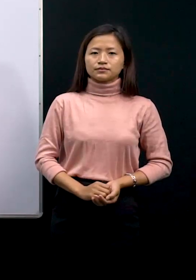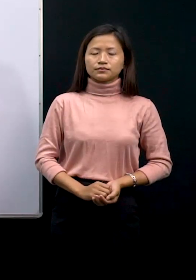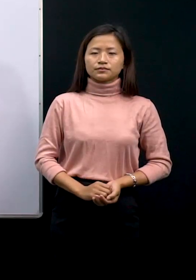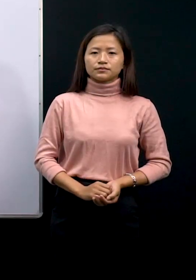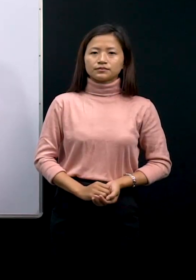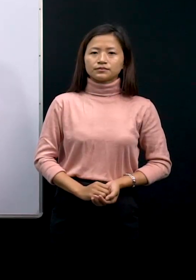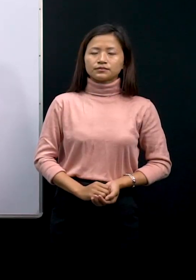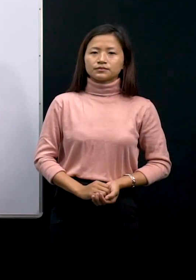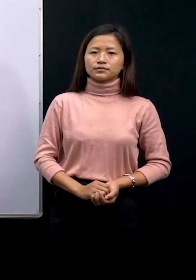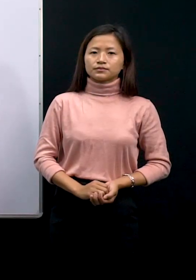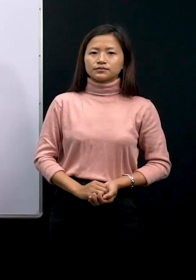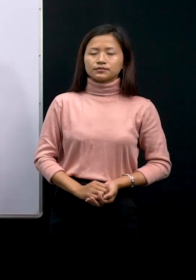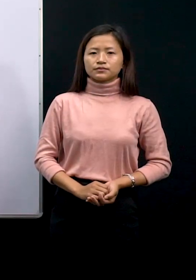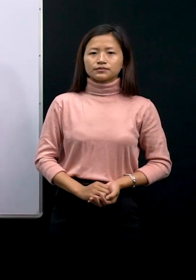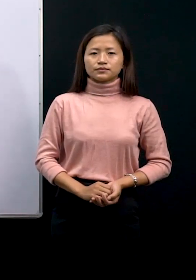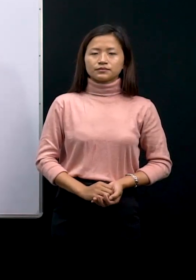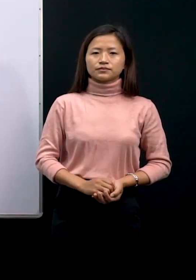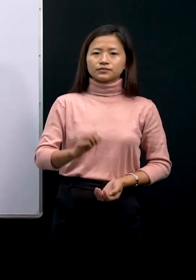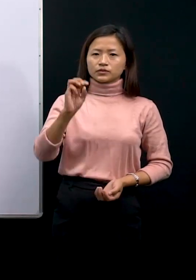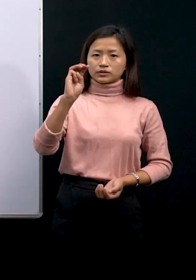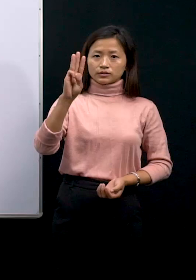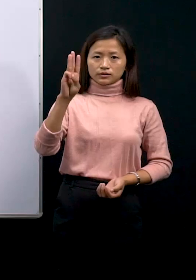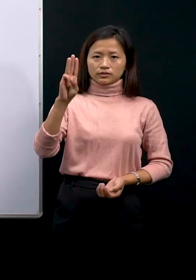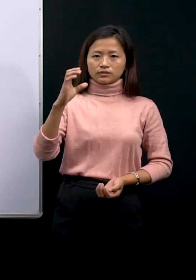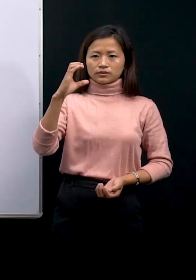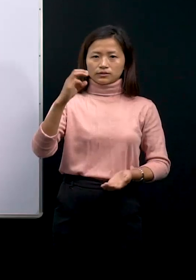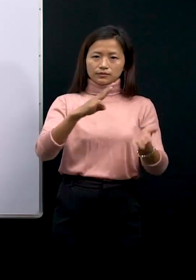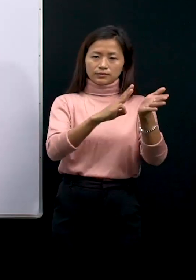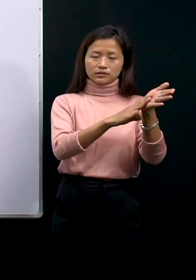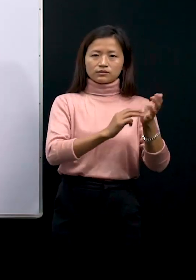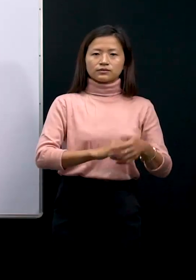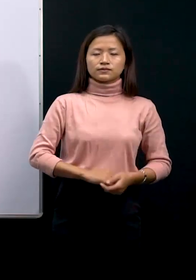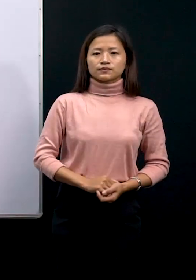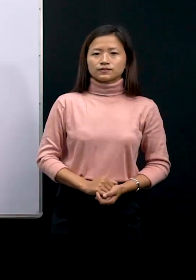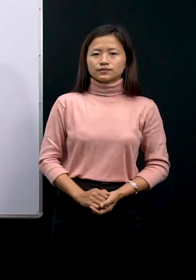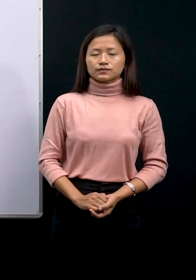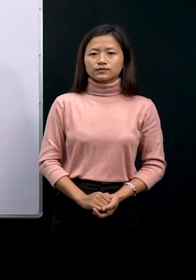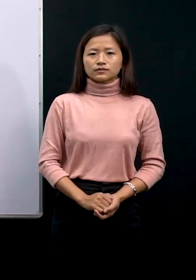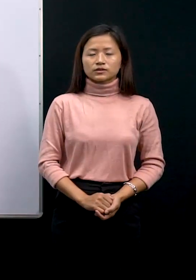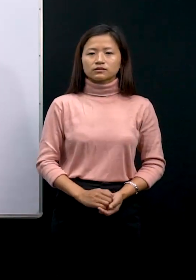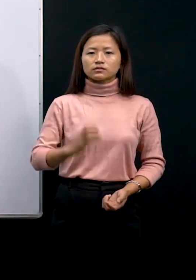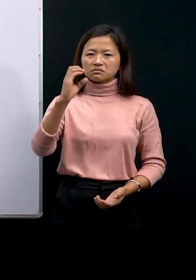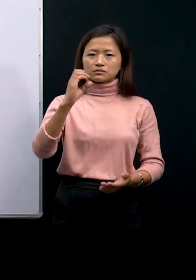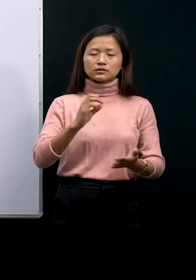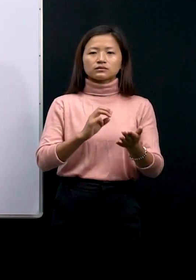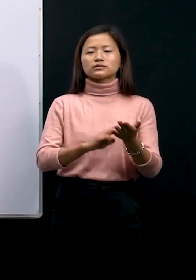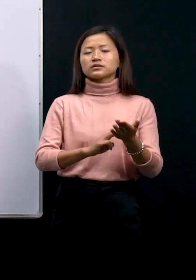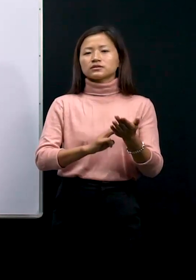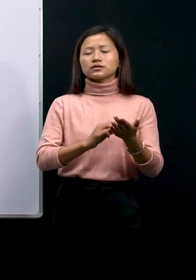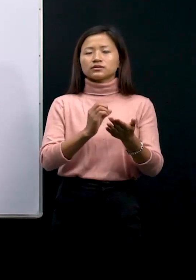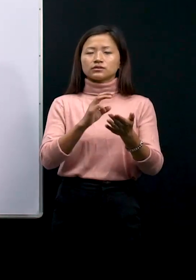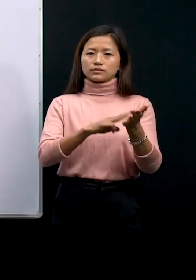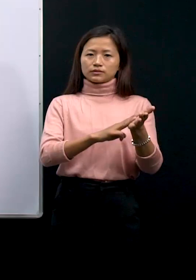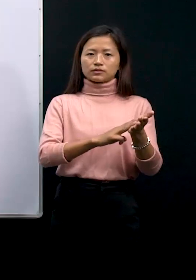Smaller circle radius how much? 3 cm. Right? The condition is given. Find the length